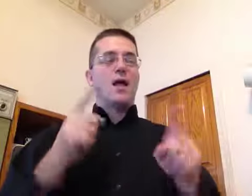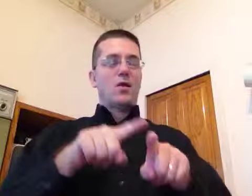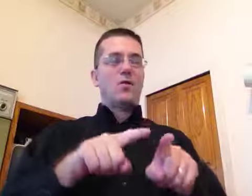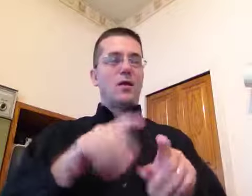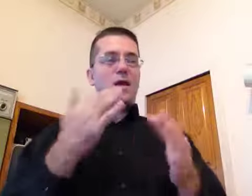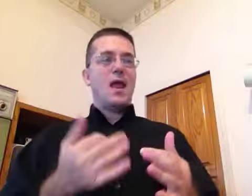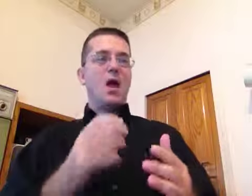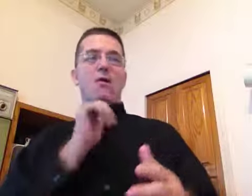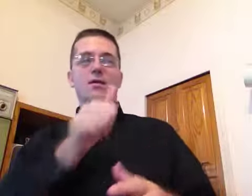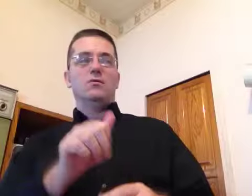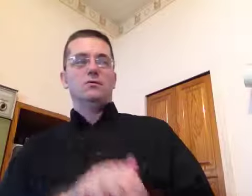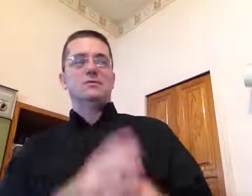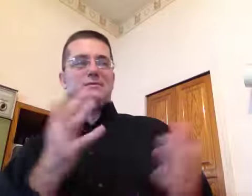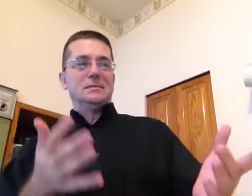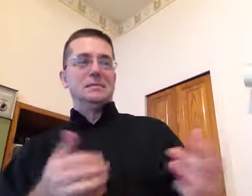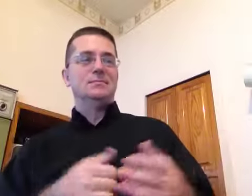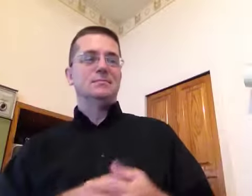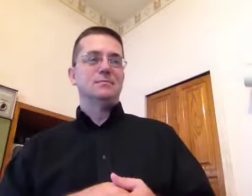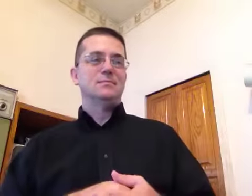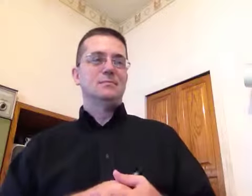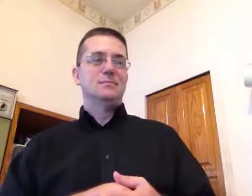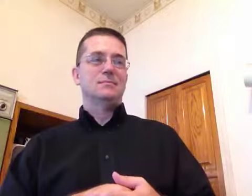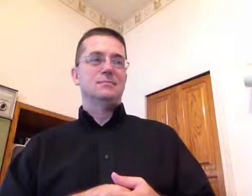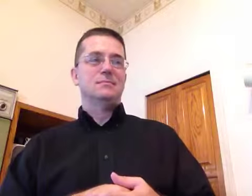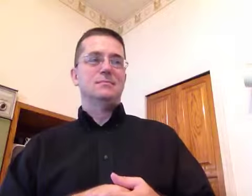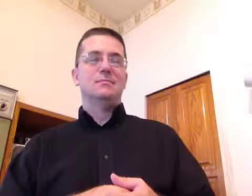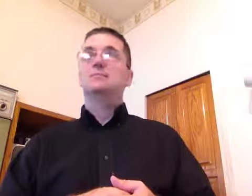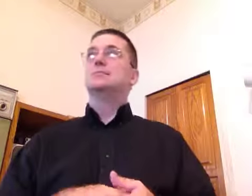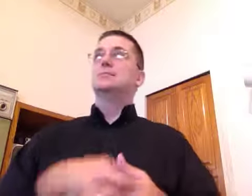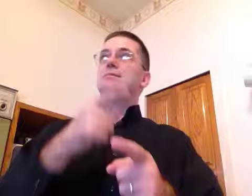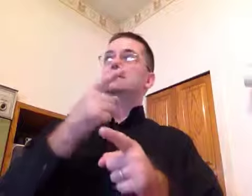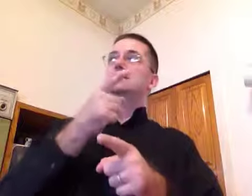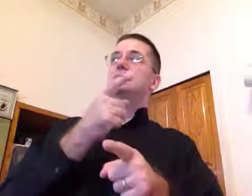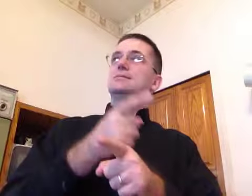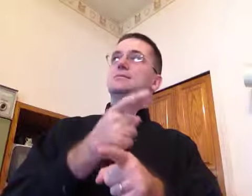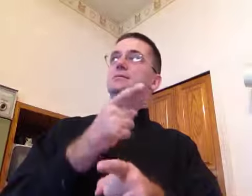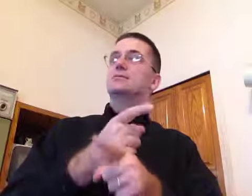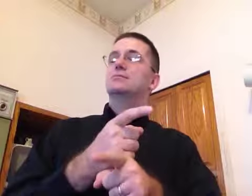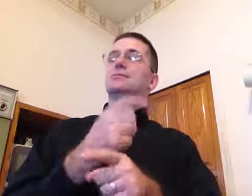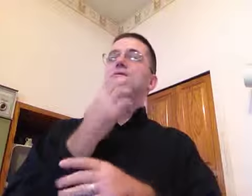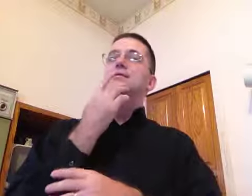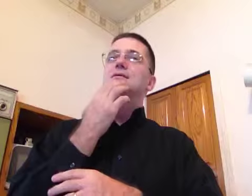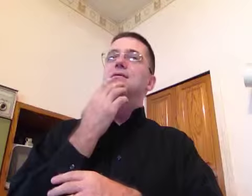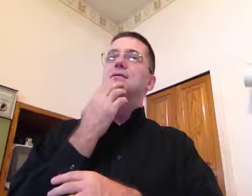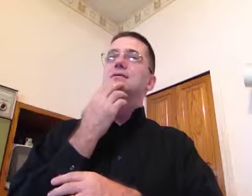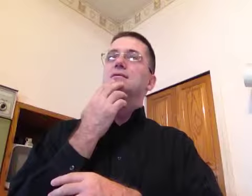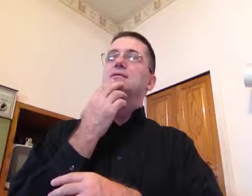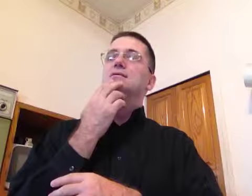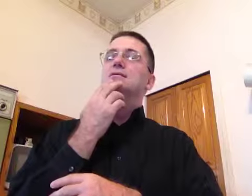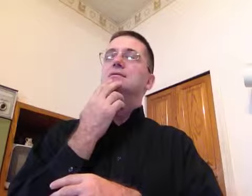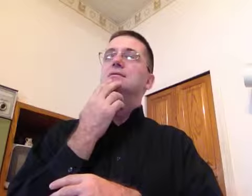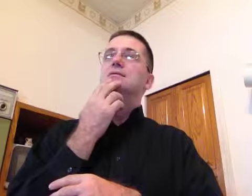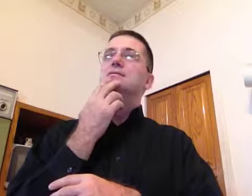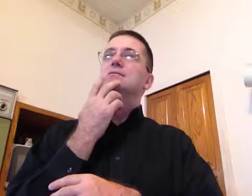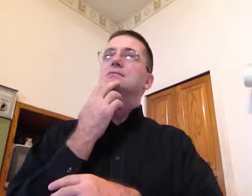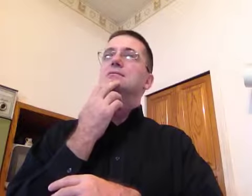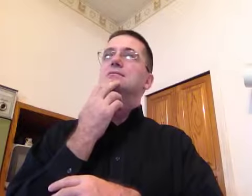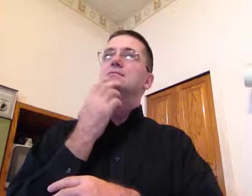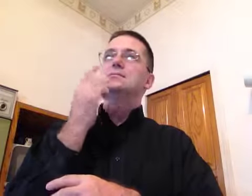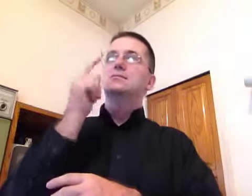I don't? You're right. I really, her basis is just needs more room. That's all she can.